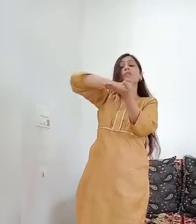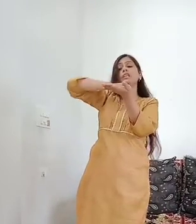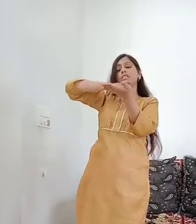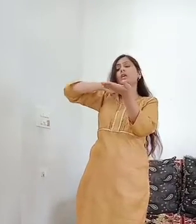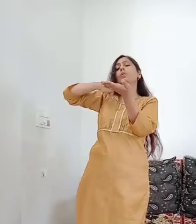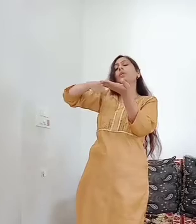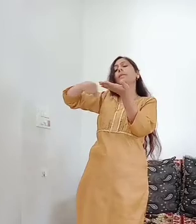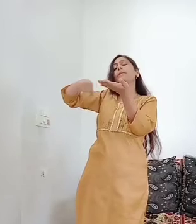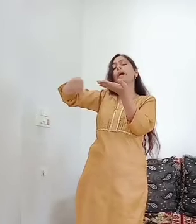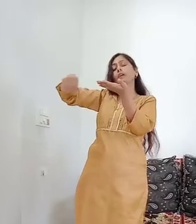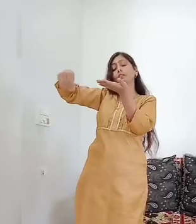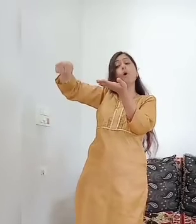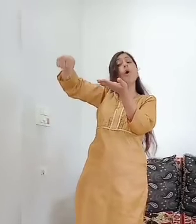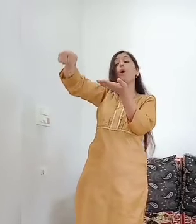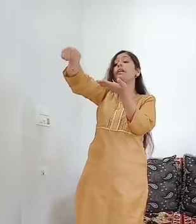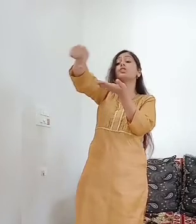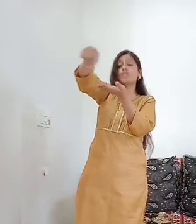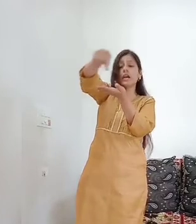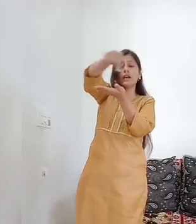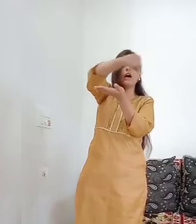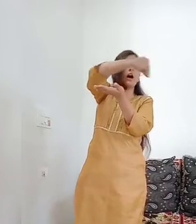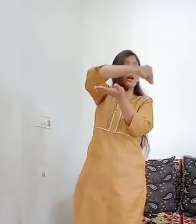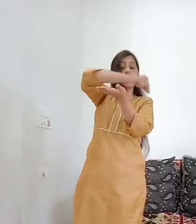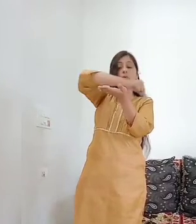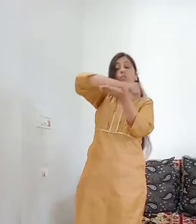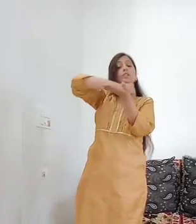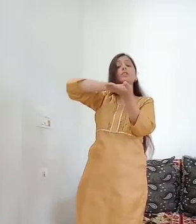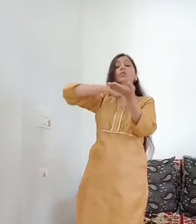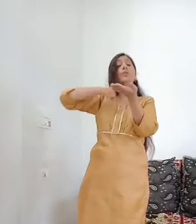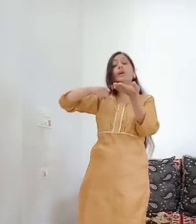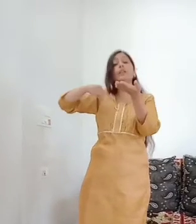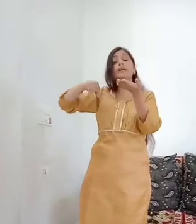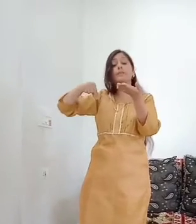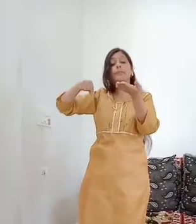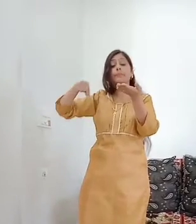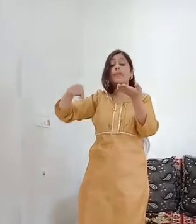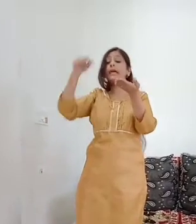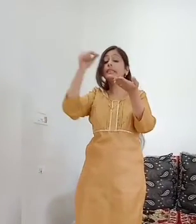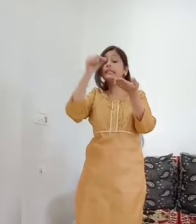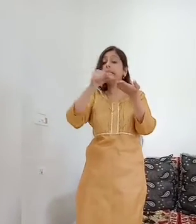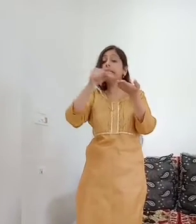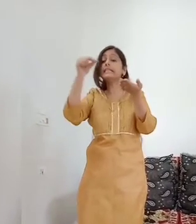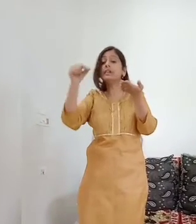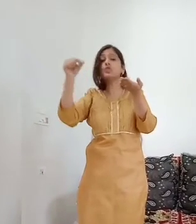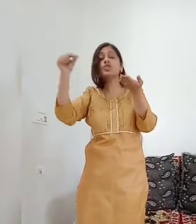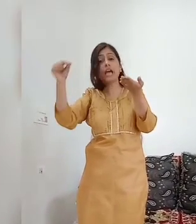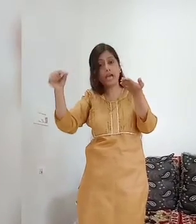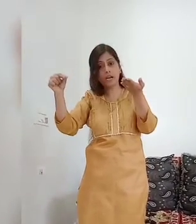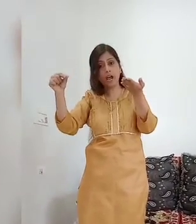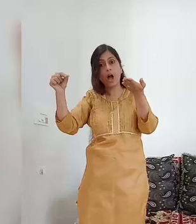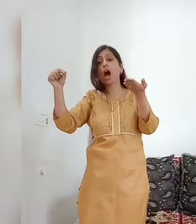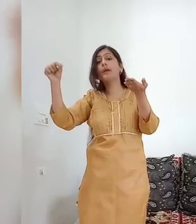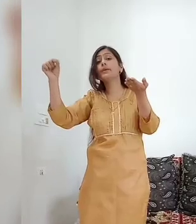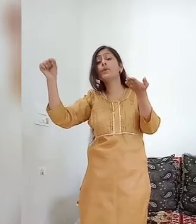fixed circular path or a shell around the nucleus. And these shells are